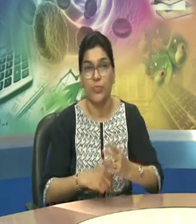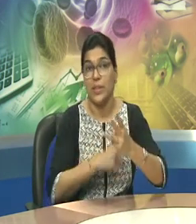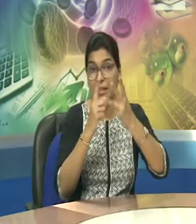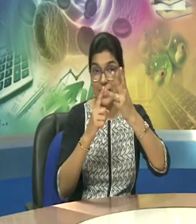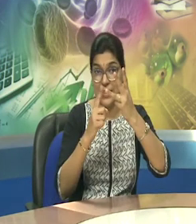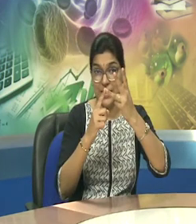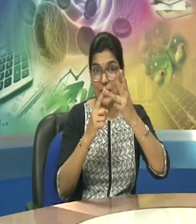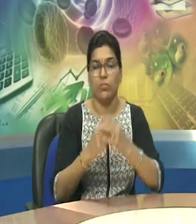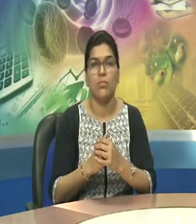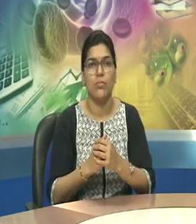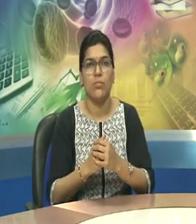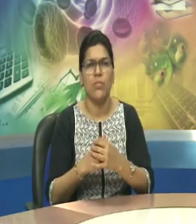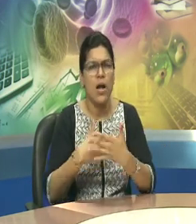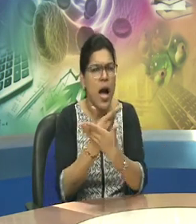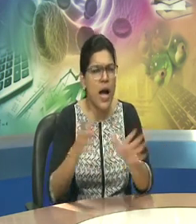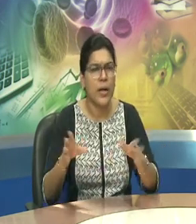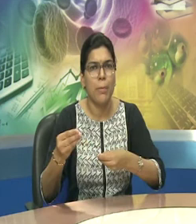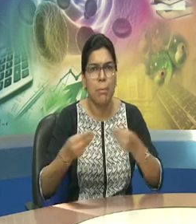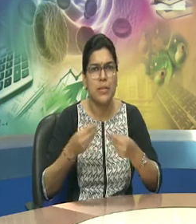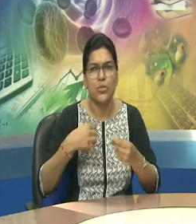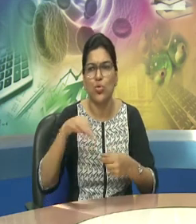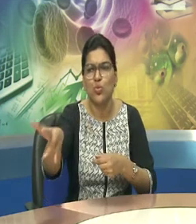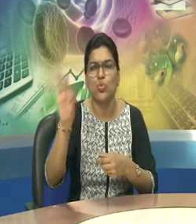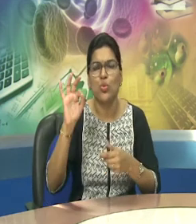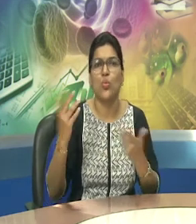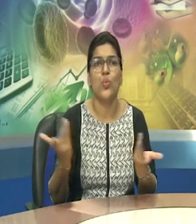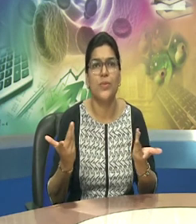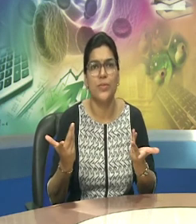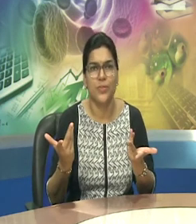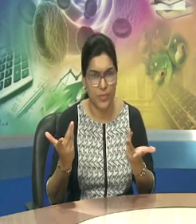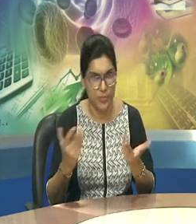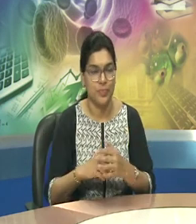selection of line of business.